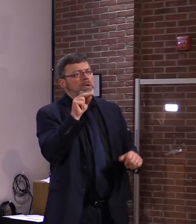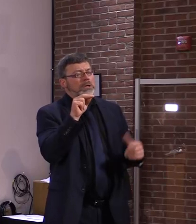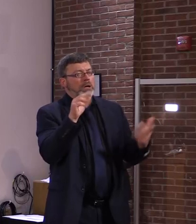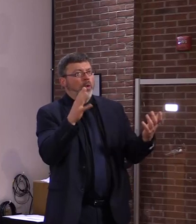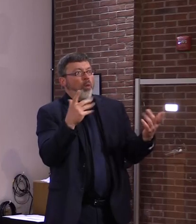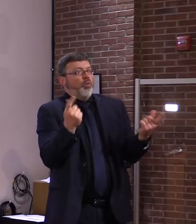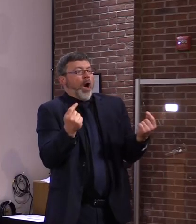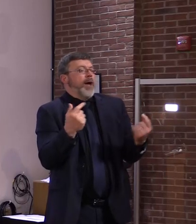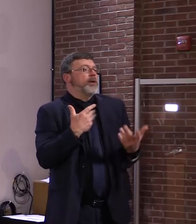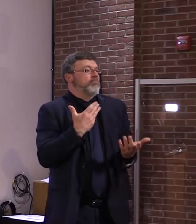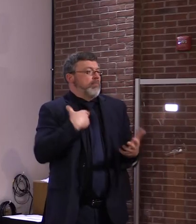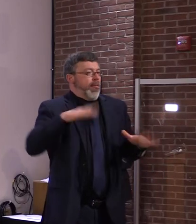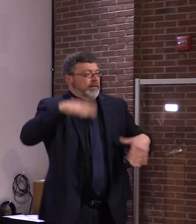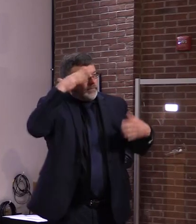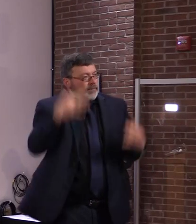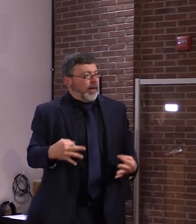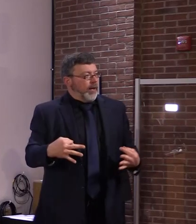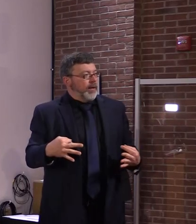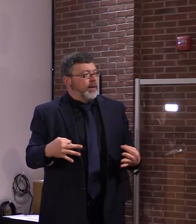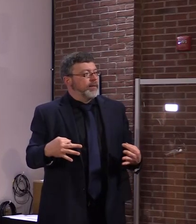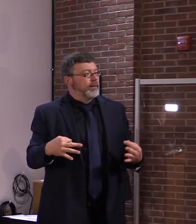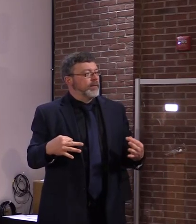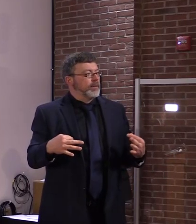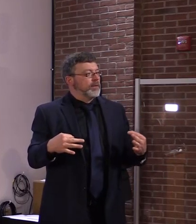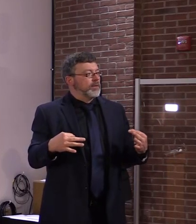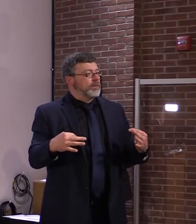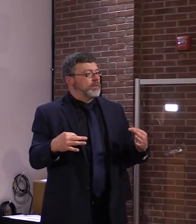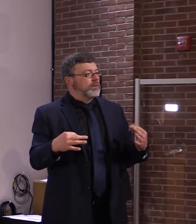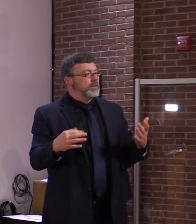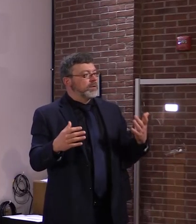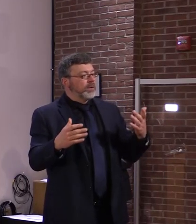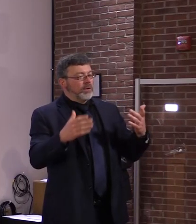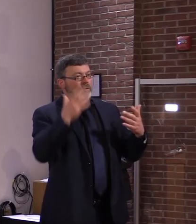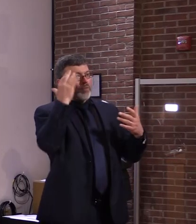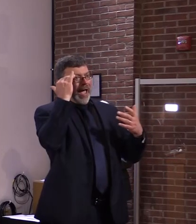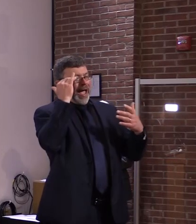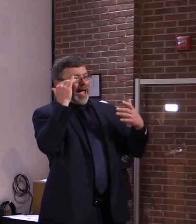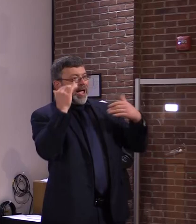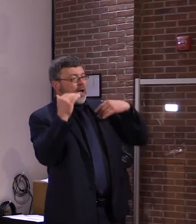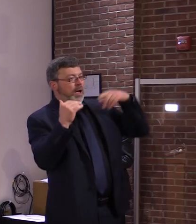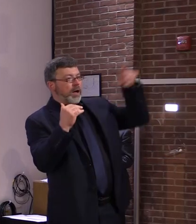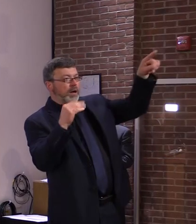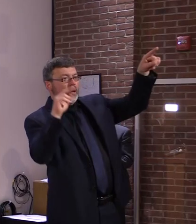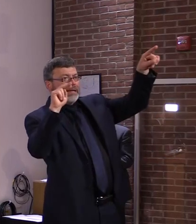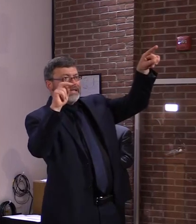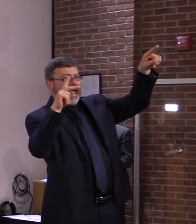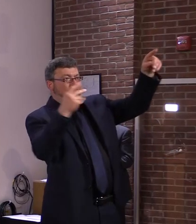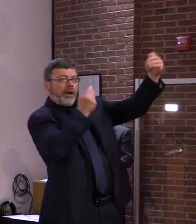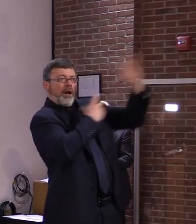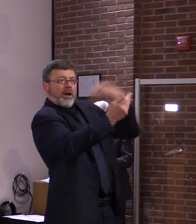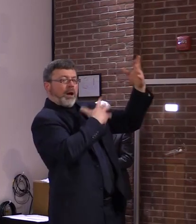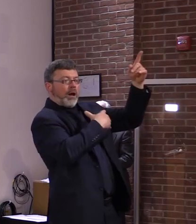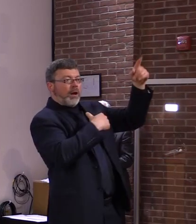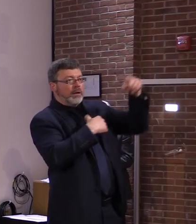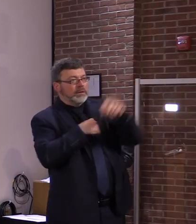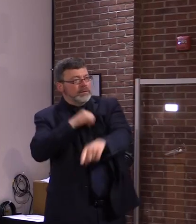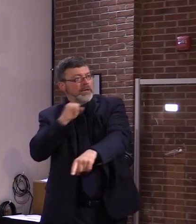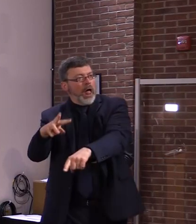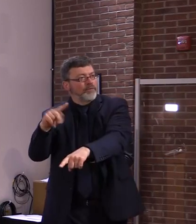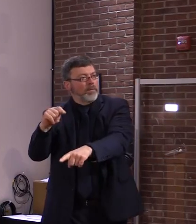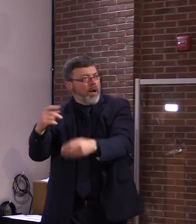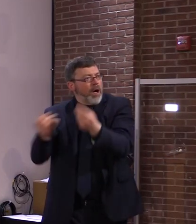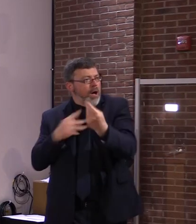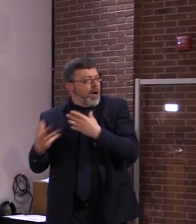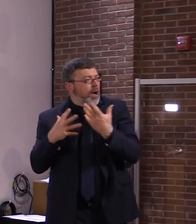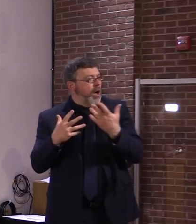Southern Vermont and so forth and so on, it really is beneficial to everyone, to us as well,